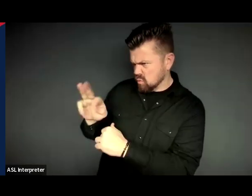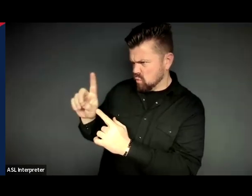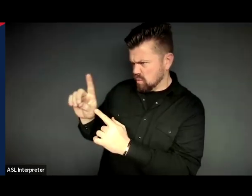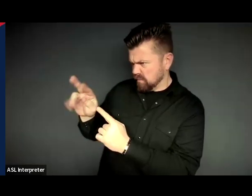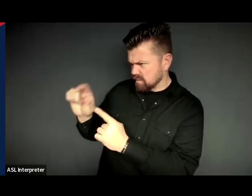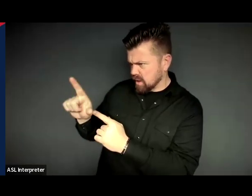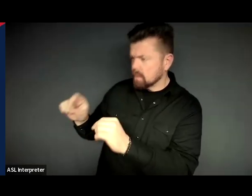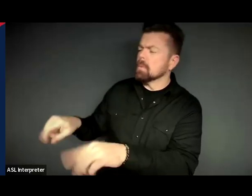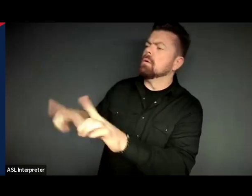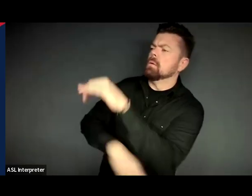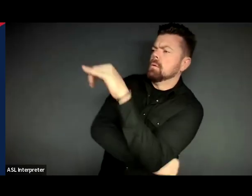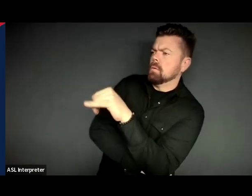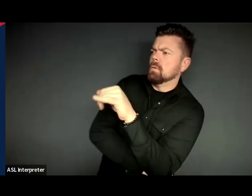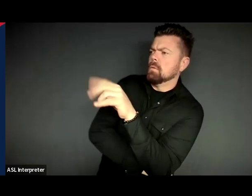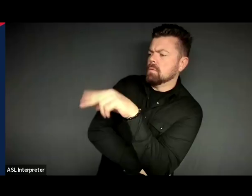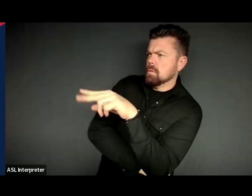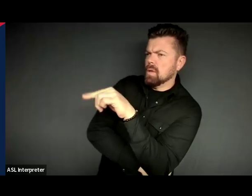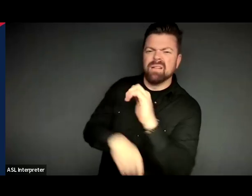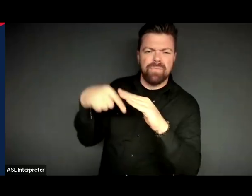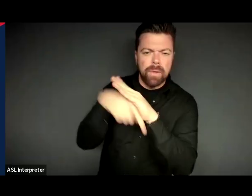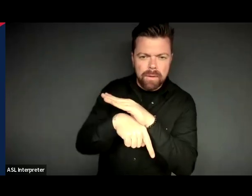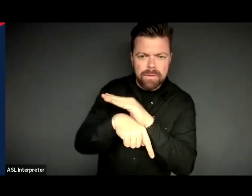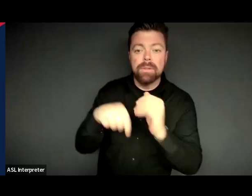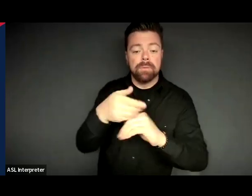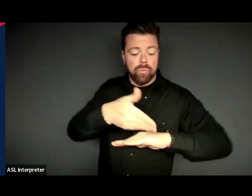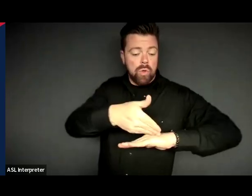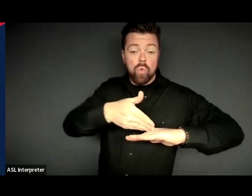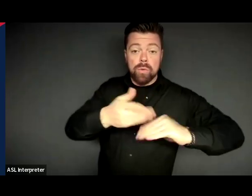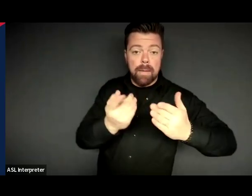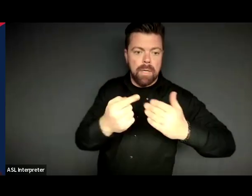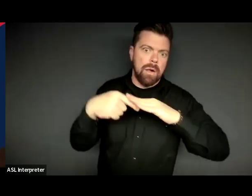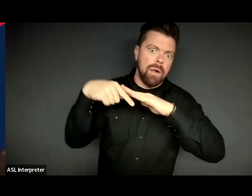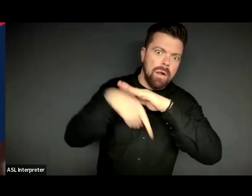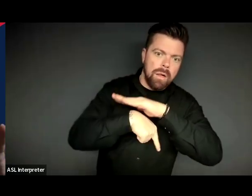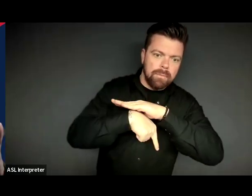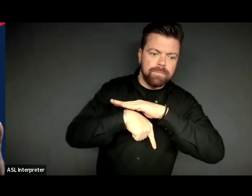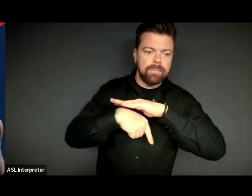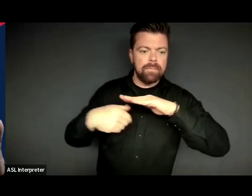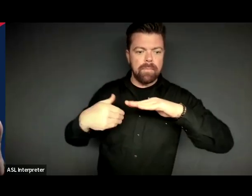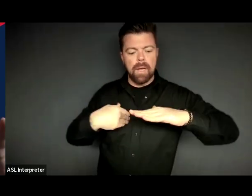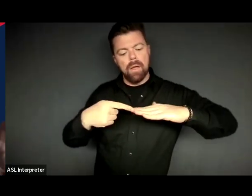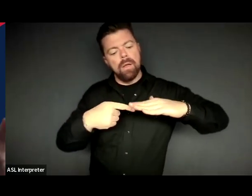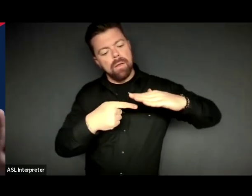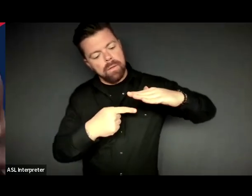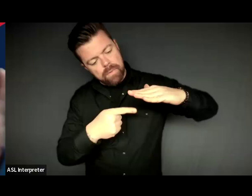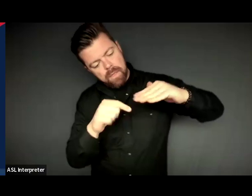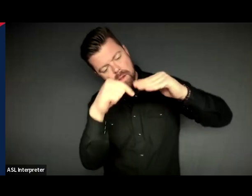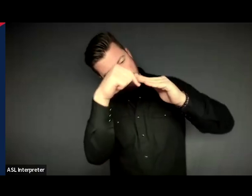It's for those deeper wounds that maybe have some exudate, and they put